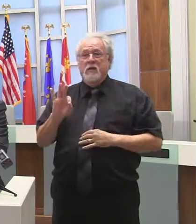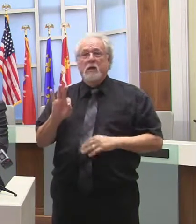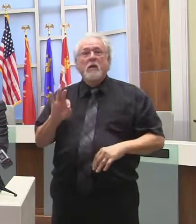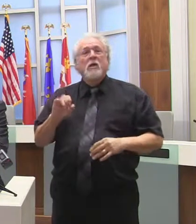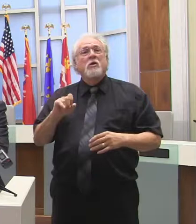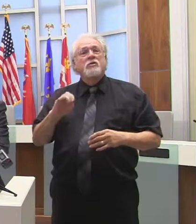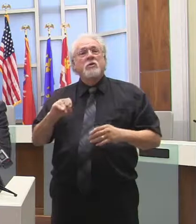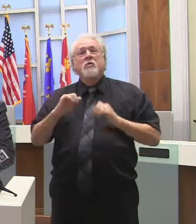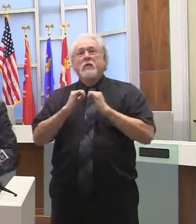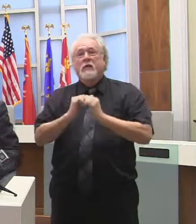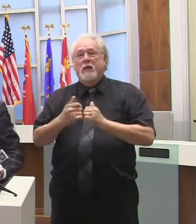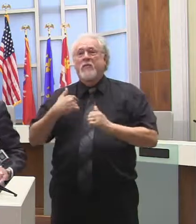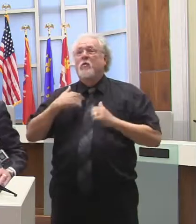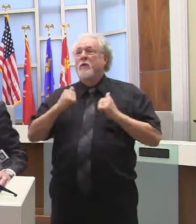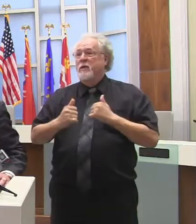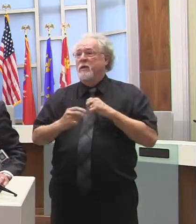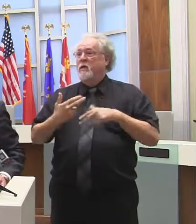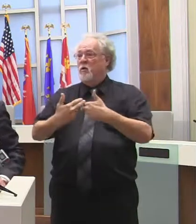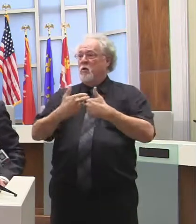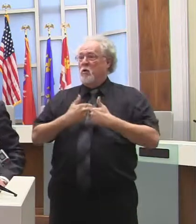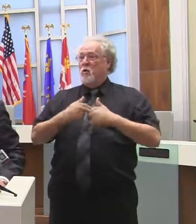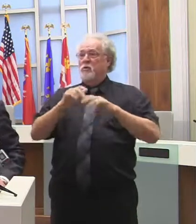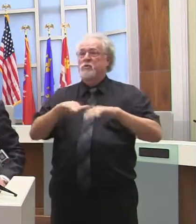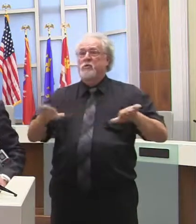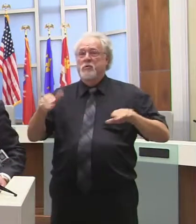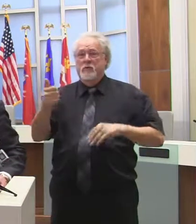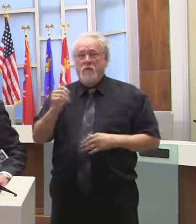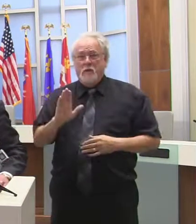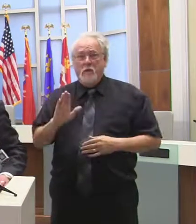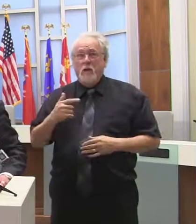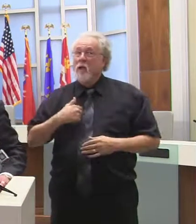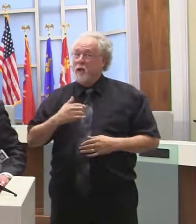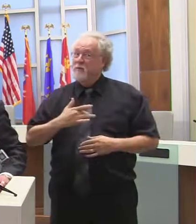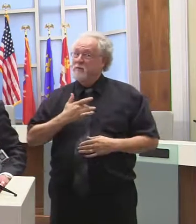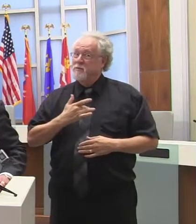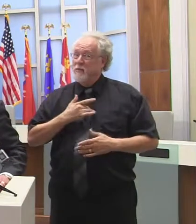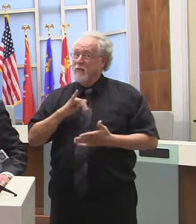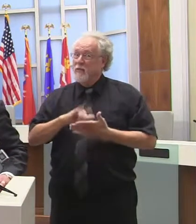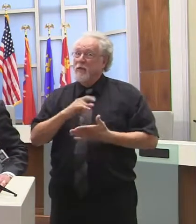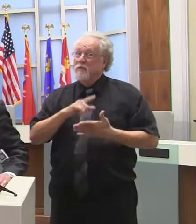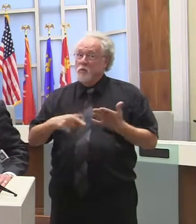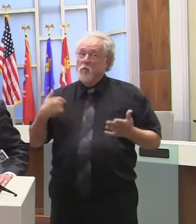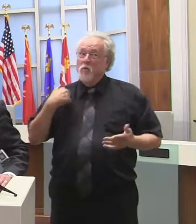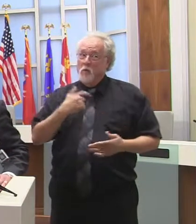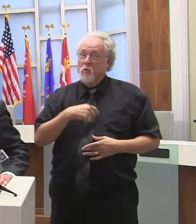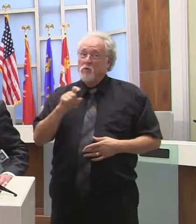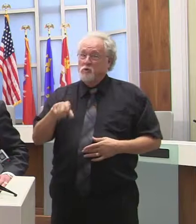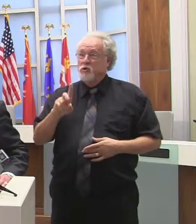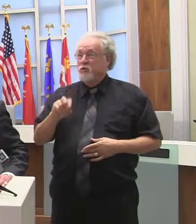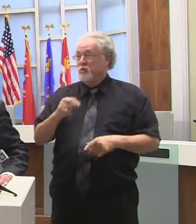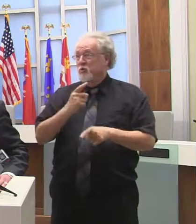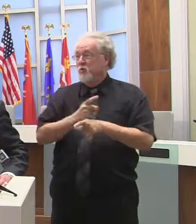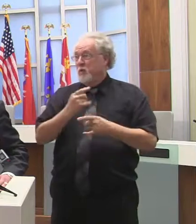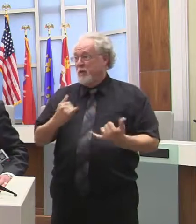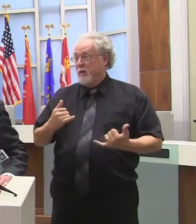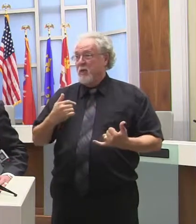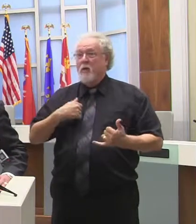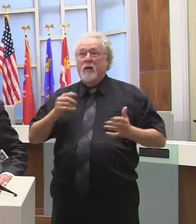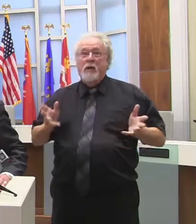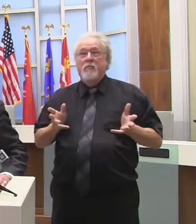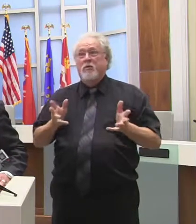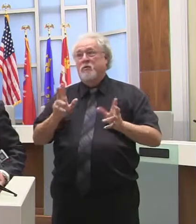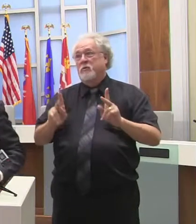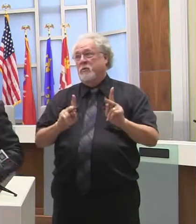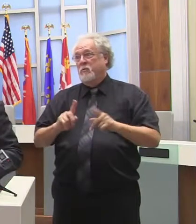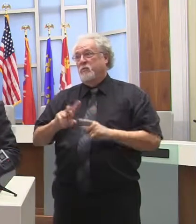so that together we can be called the children of God. I suspect that's exactly what we ought to do right now, and that's what I'm encouraging